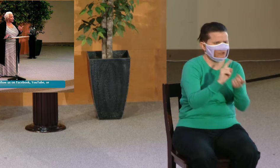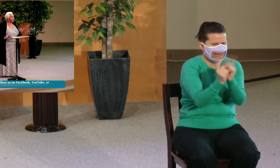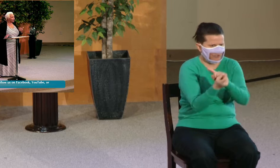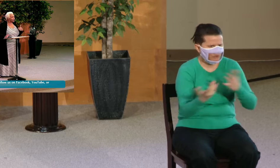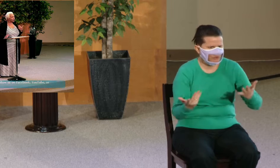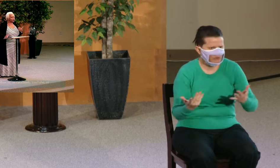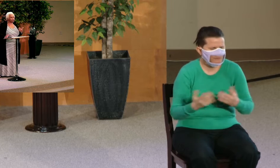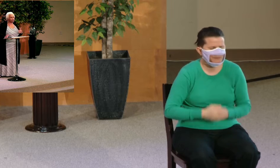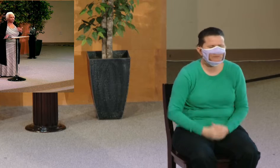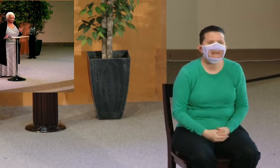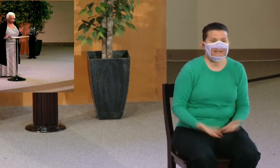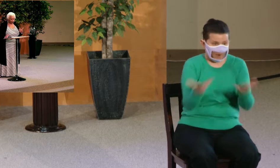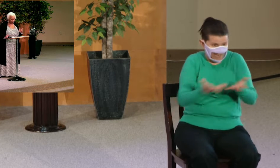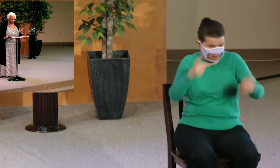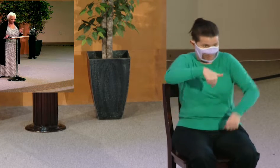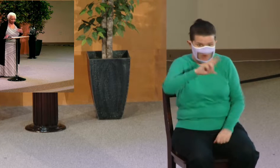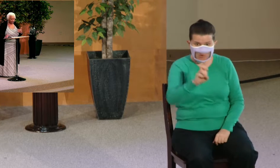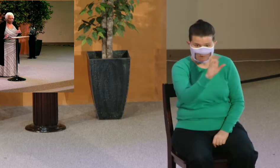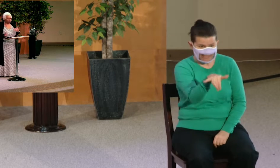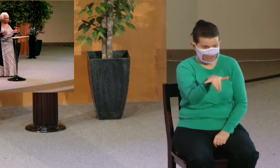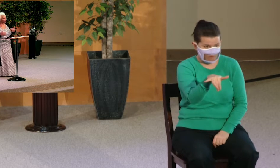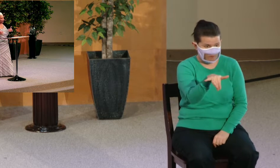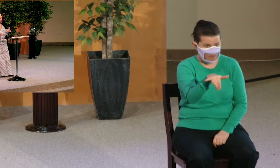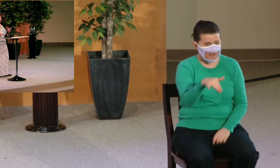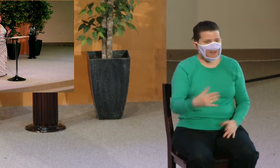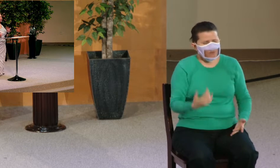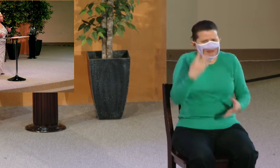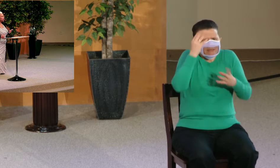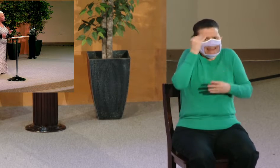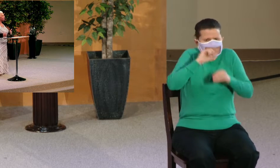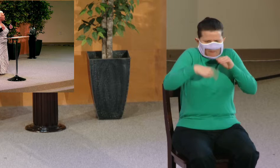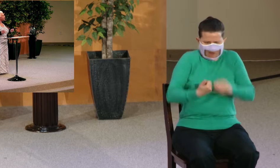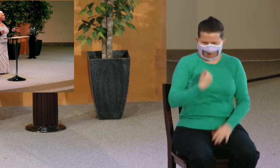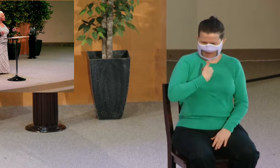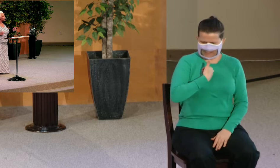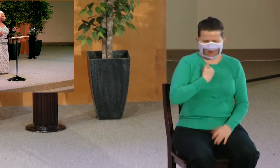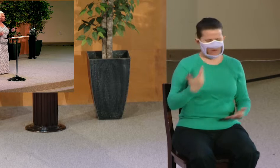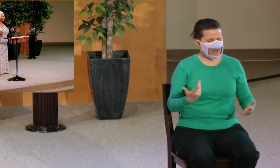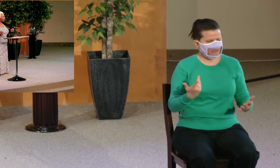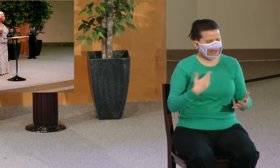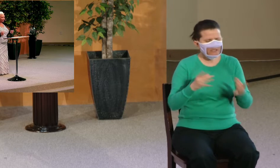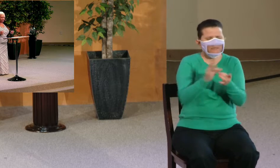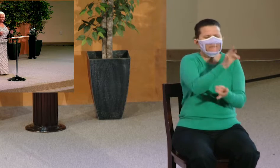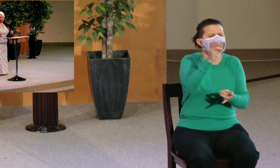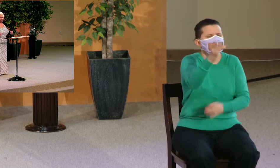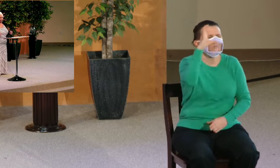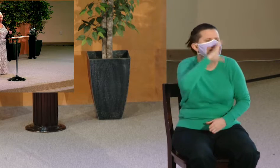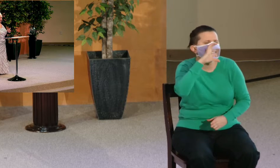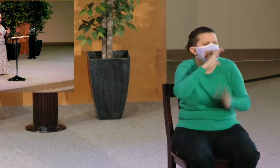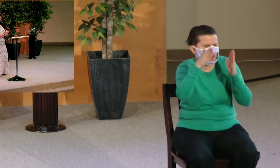consider ourselves spiritual seekers, meaning that we are folks who've made that choice to be fearless in